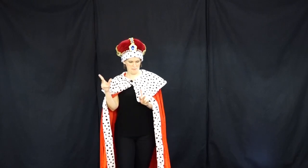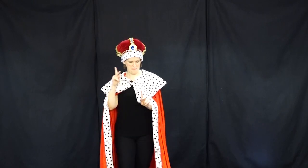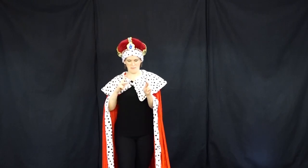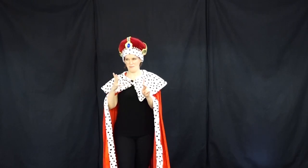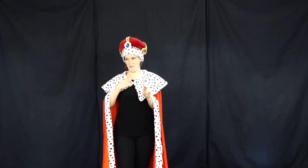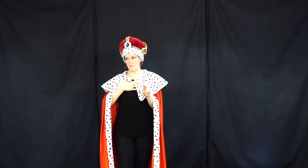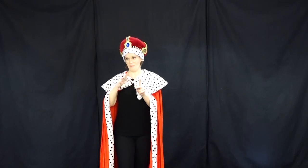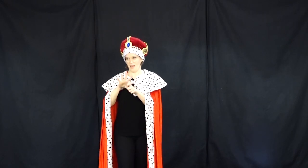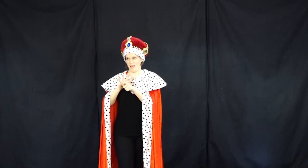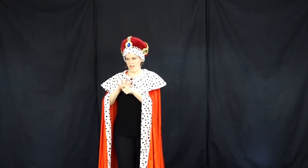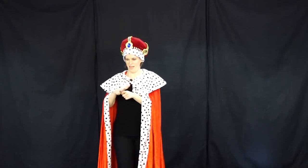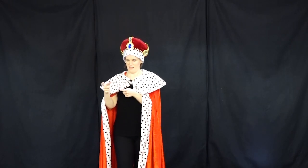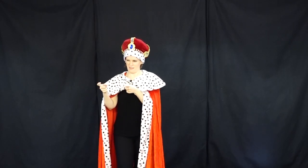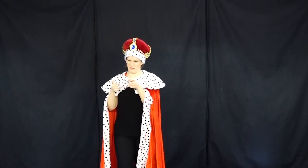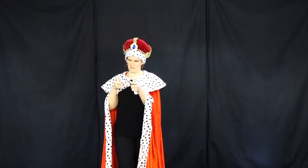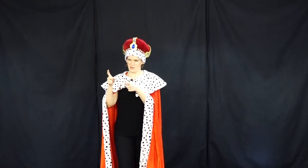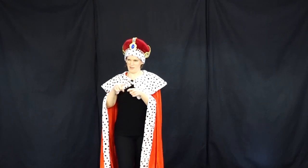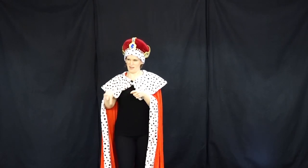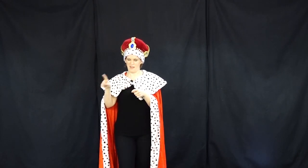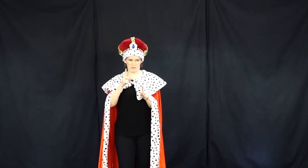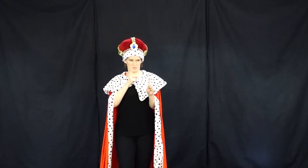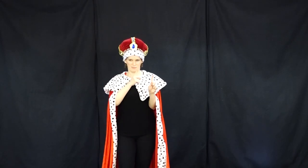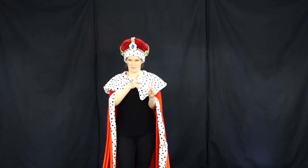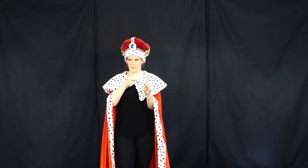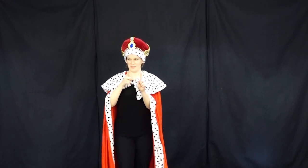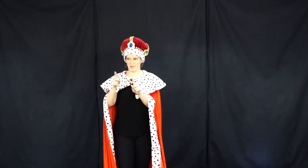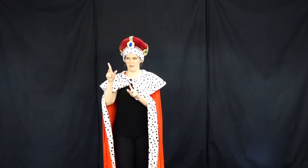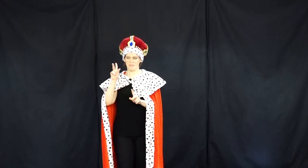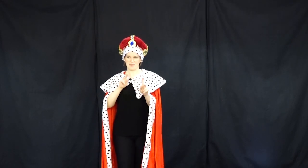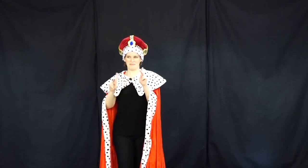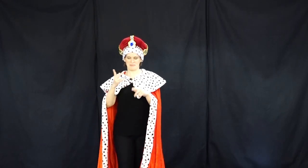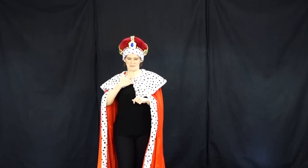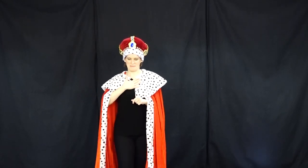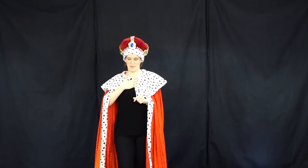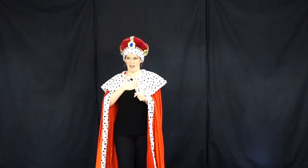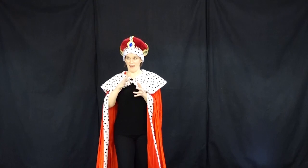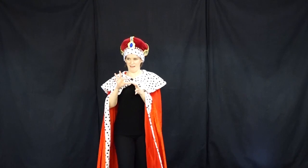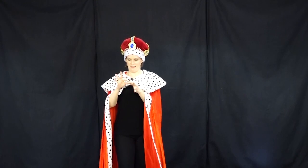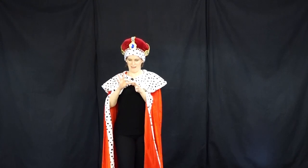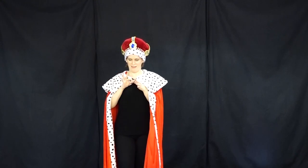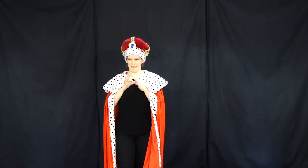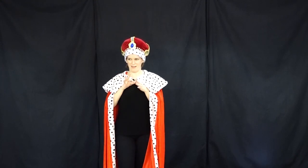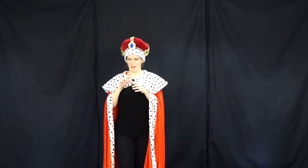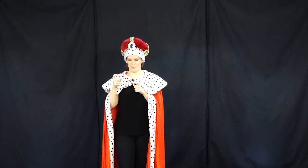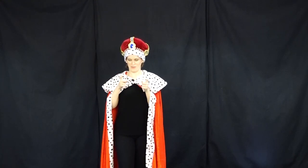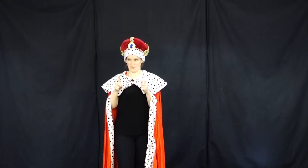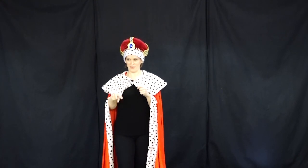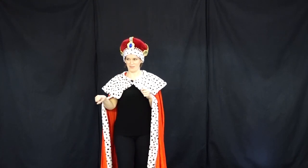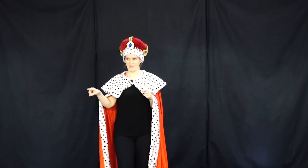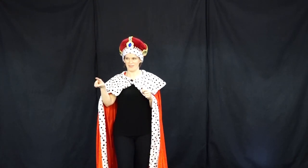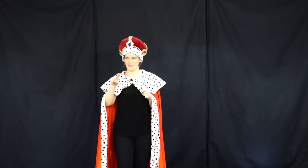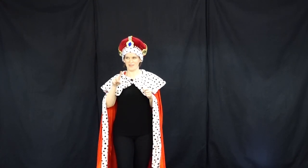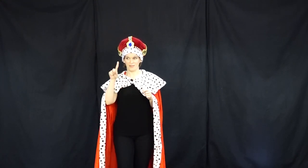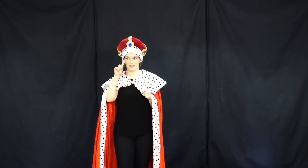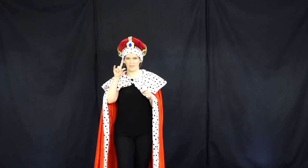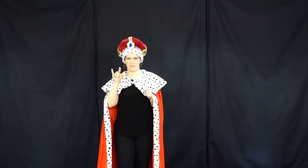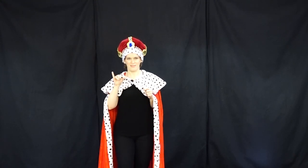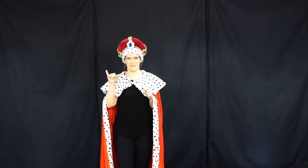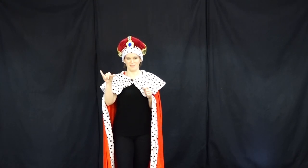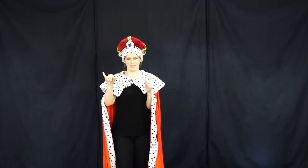subject, my loyal, royal subject, forever and